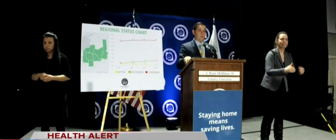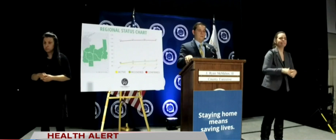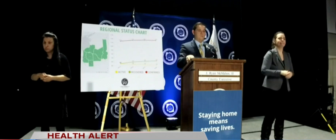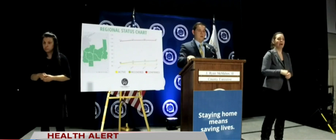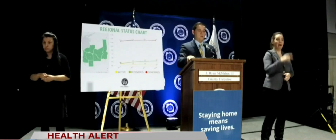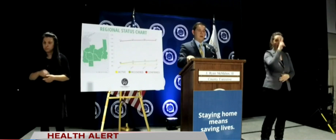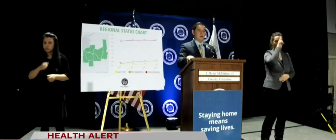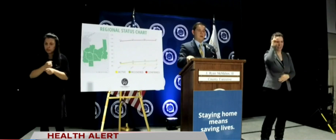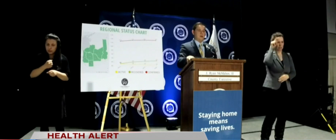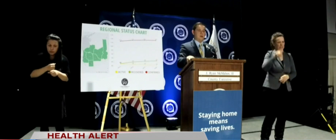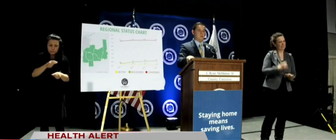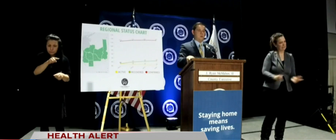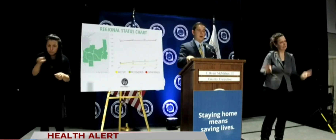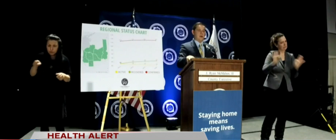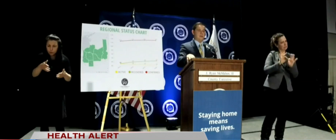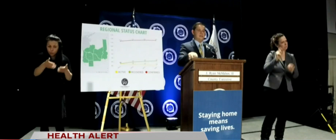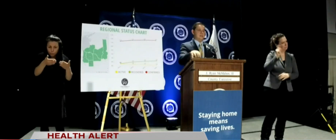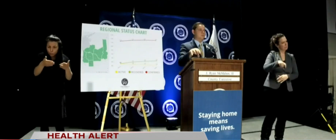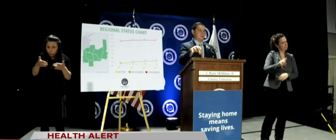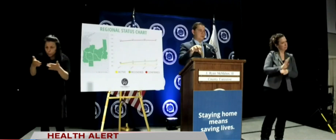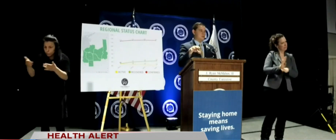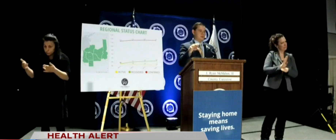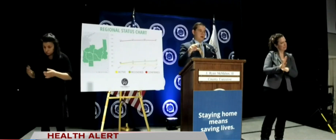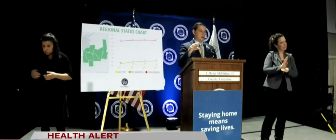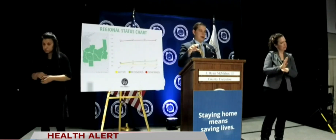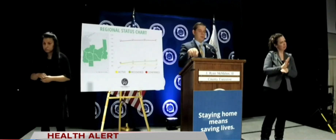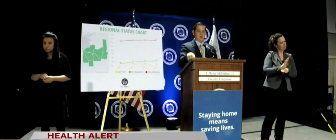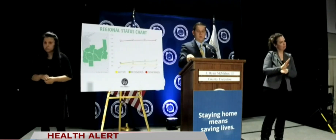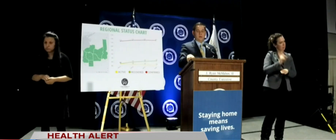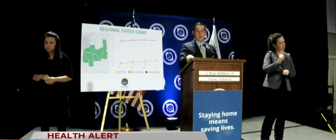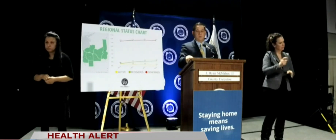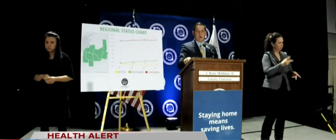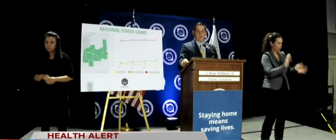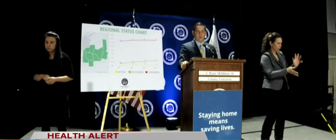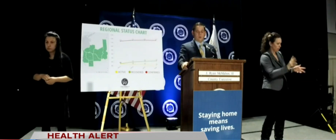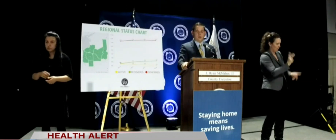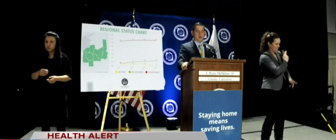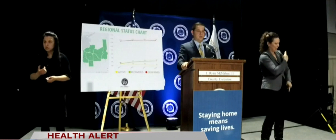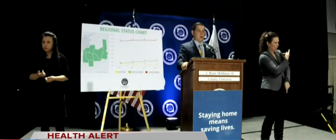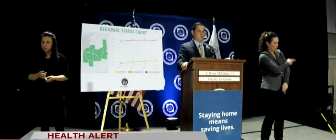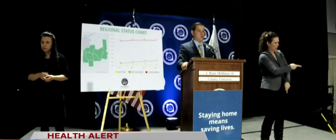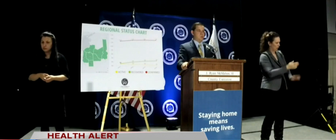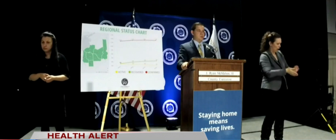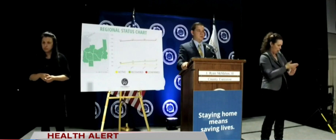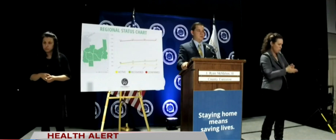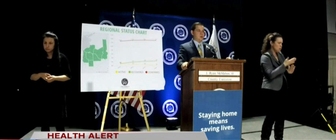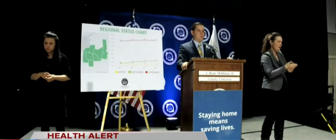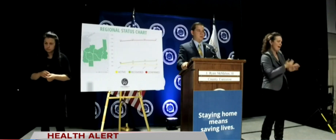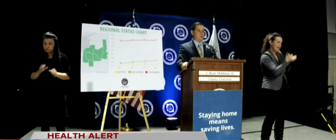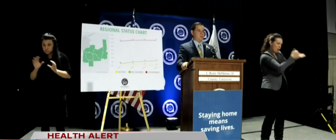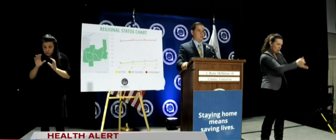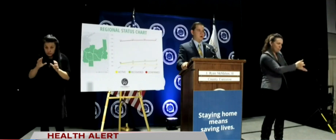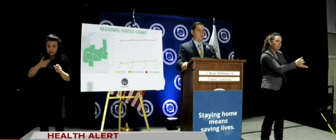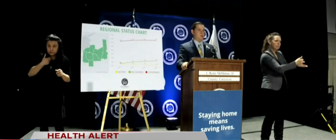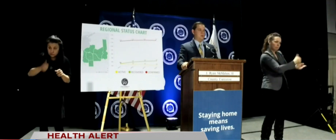won't on existing businesses that are already operating. But what we're talking about is new businesses coming into the